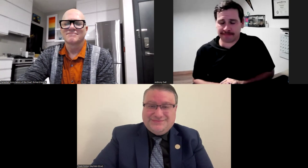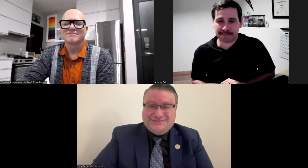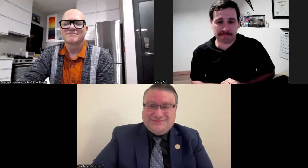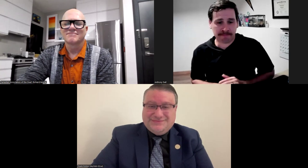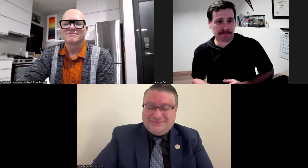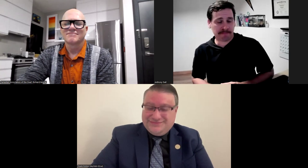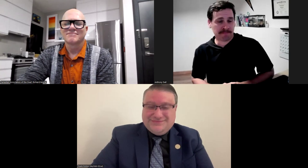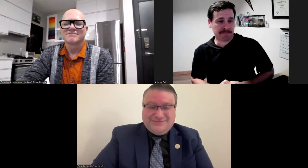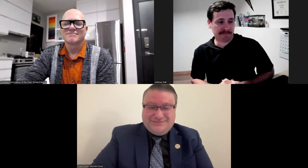away?